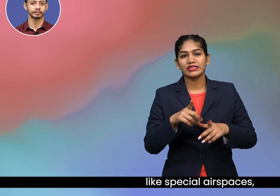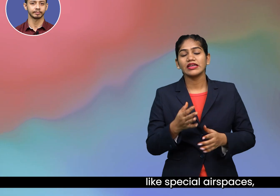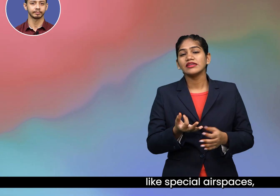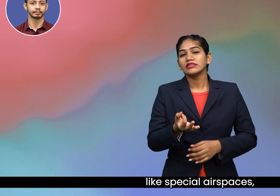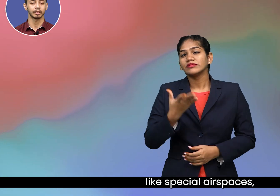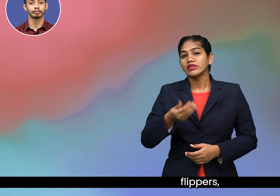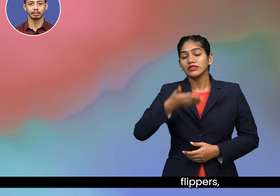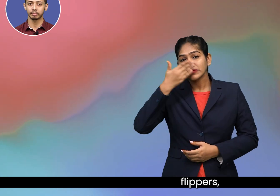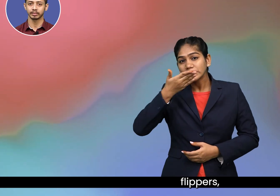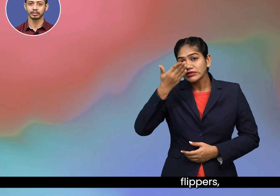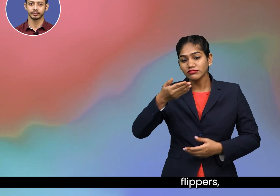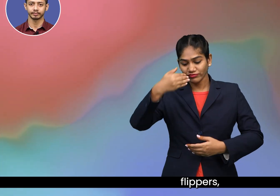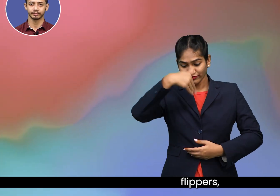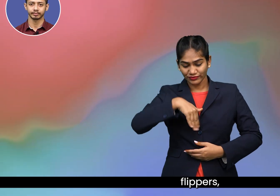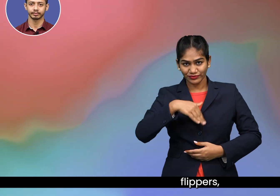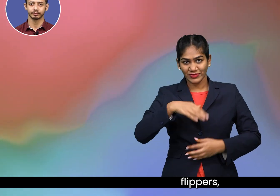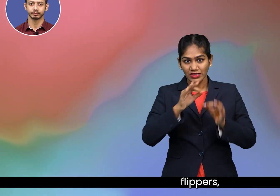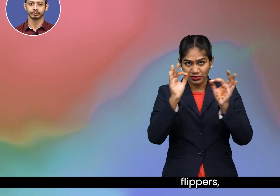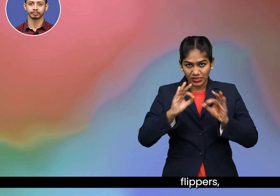spaces, flippers,